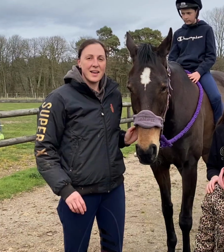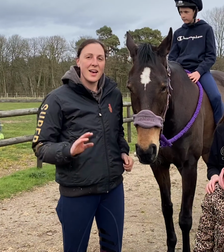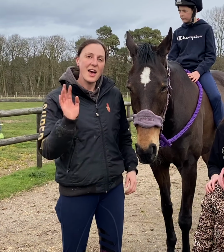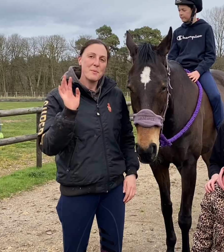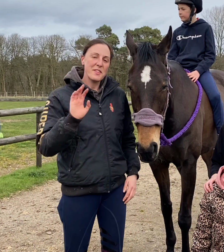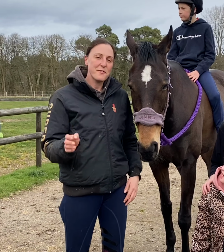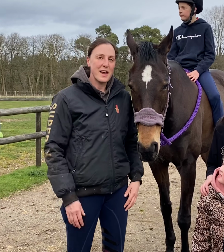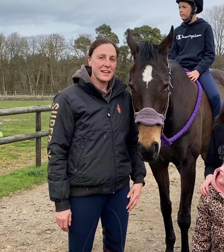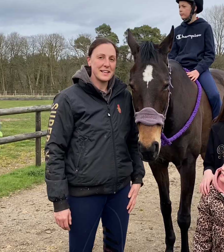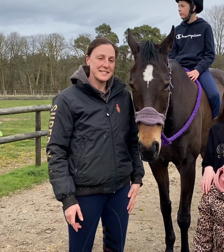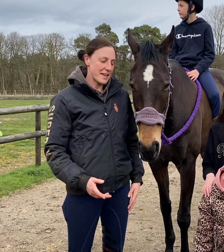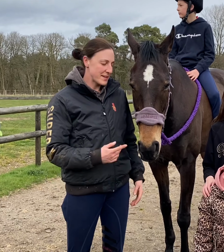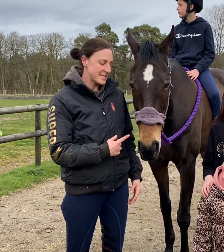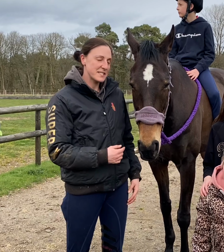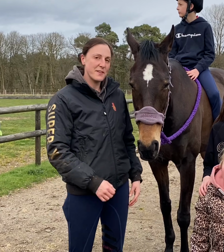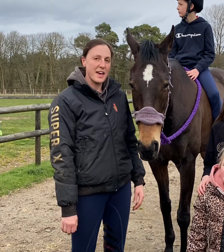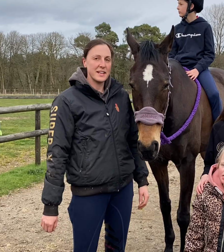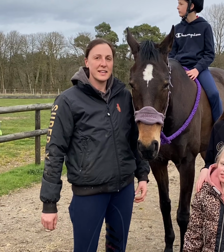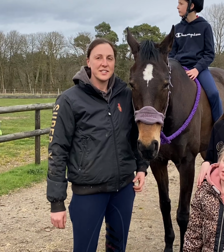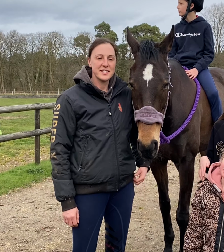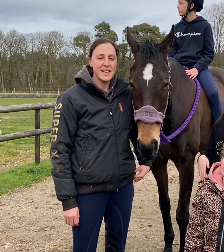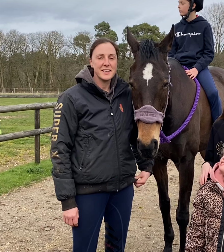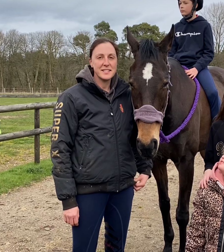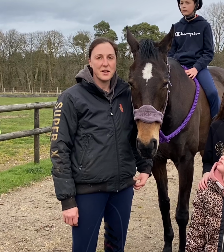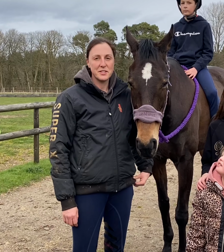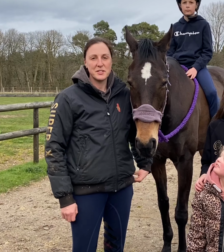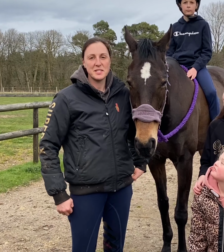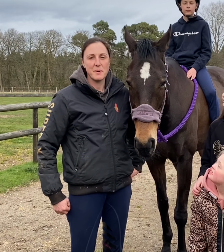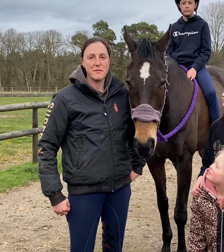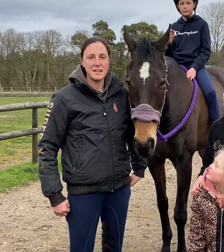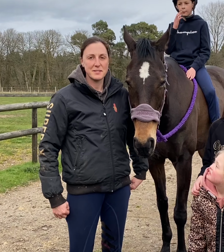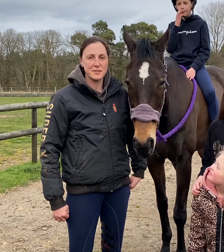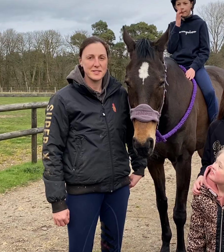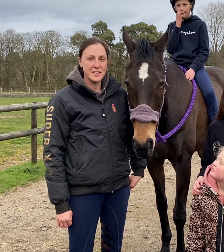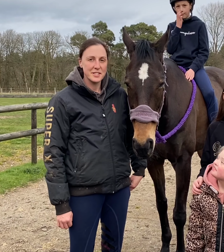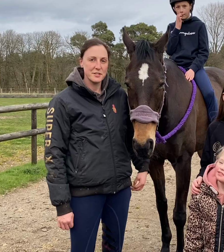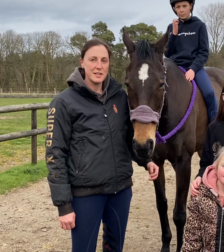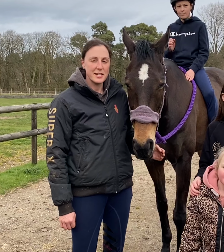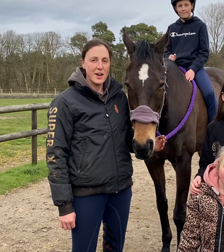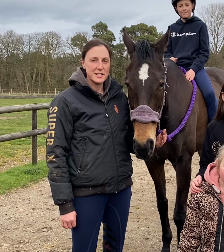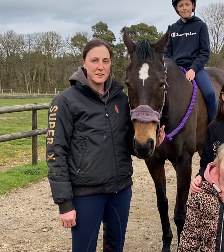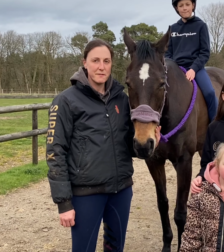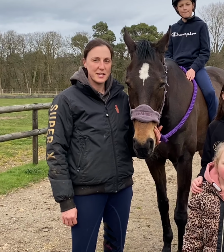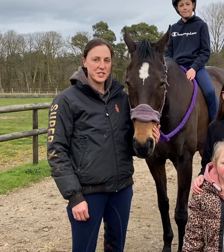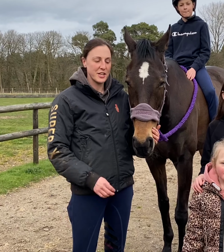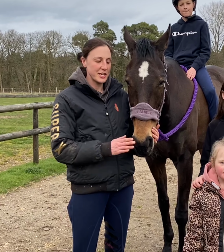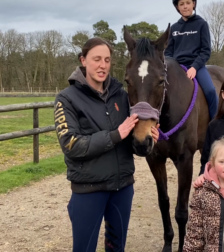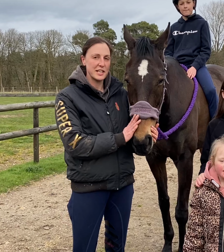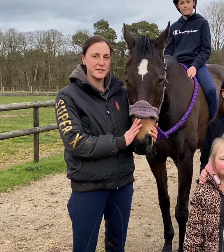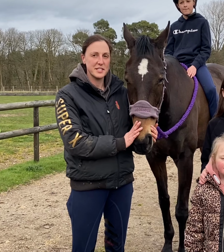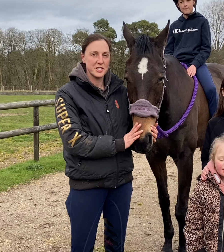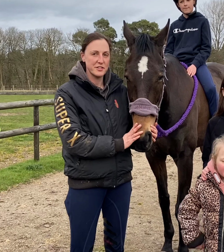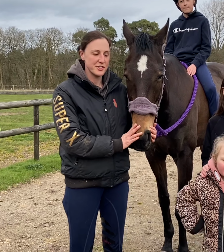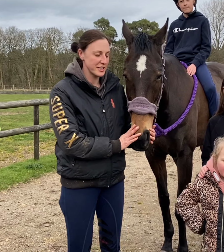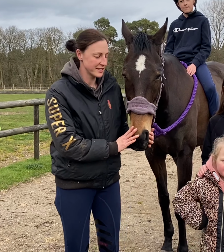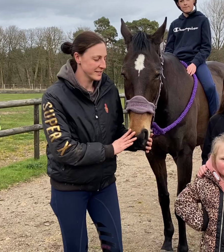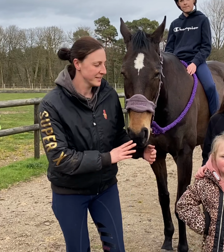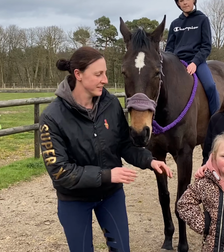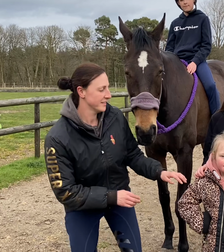Hi, we're the Franklins and this is Fernie. She's 10 years old and used to be a racehorse. She's really kind and affectionate and she loves the children.